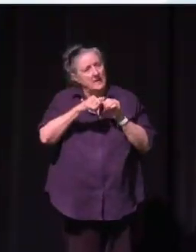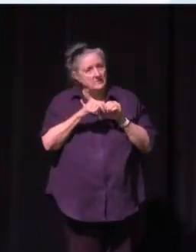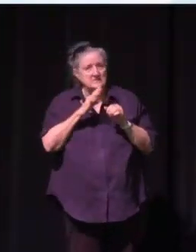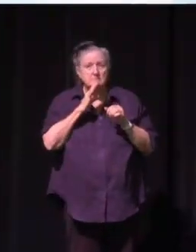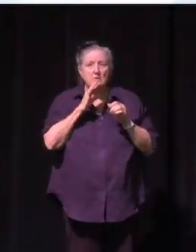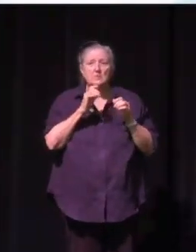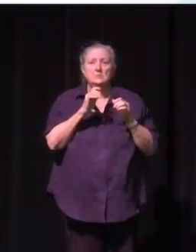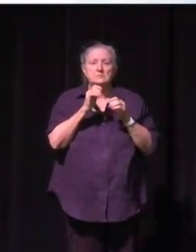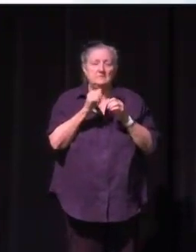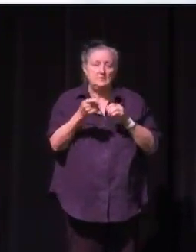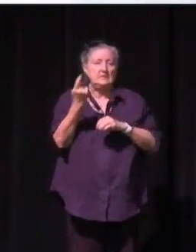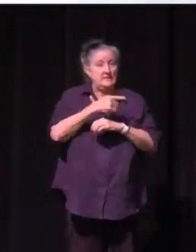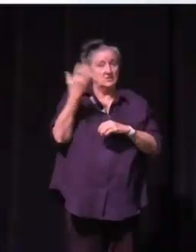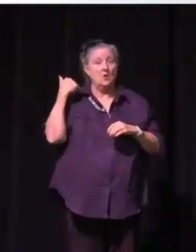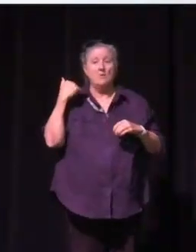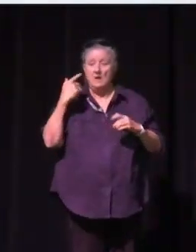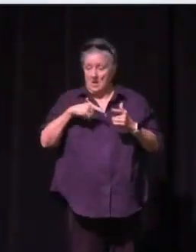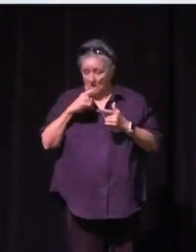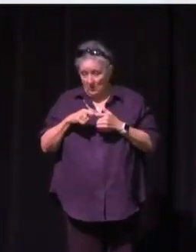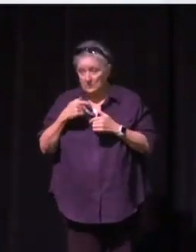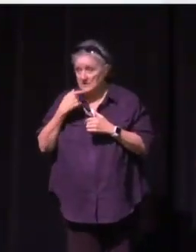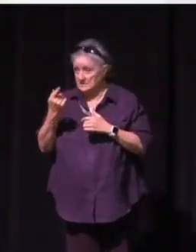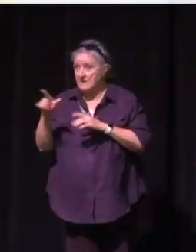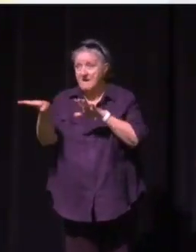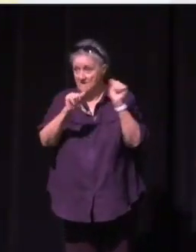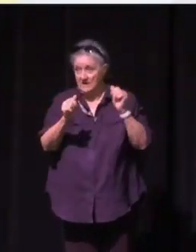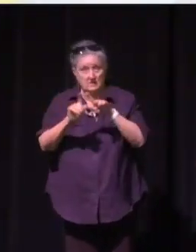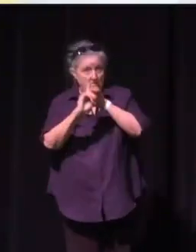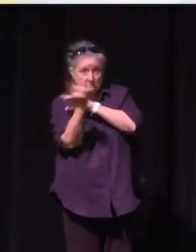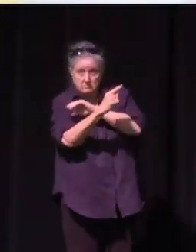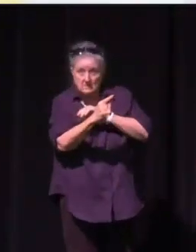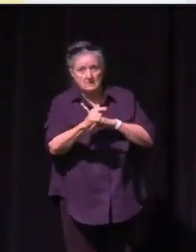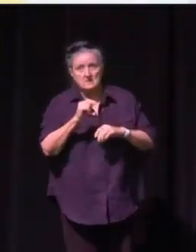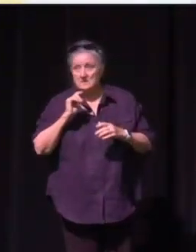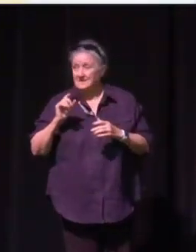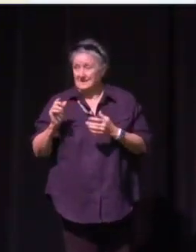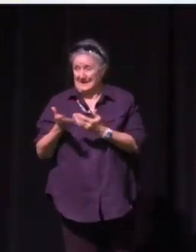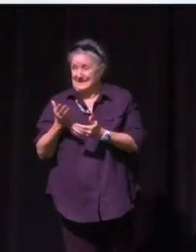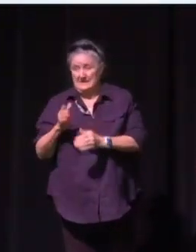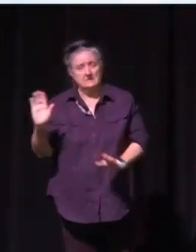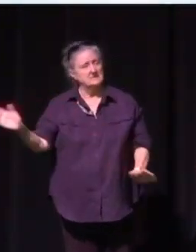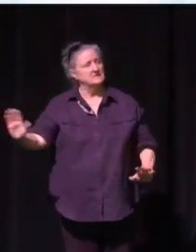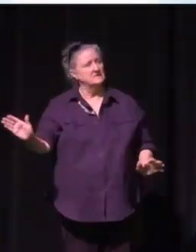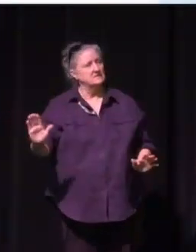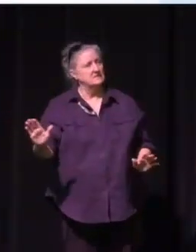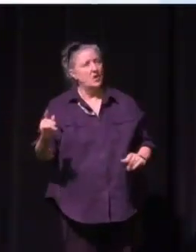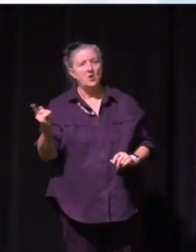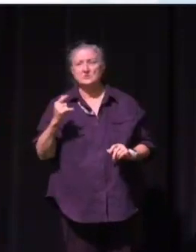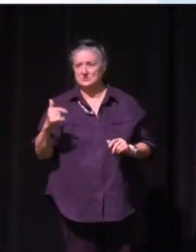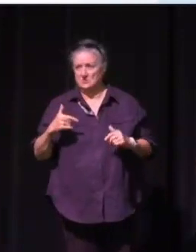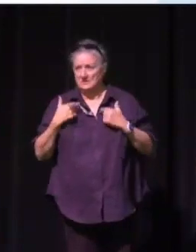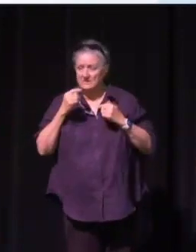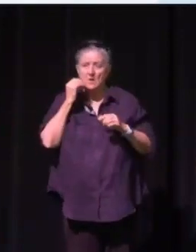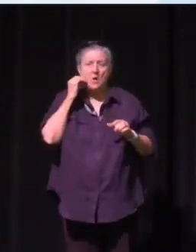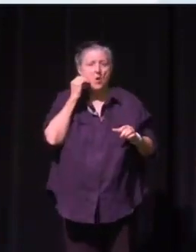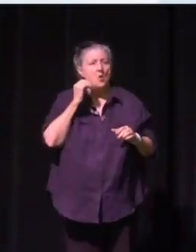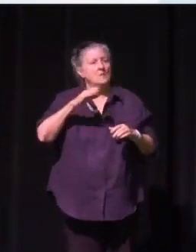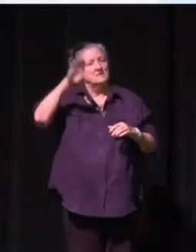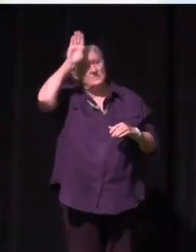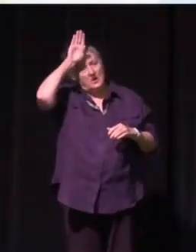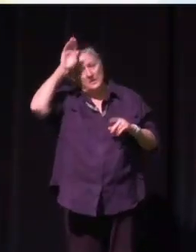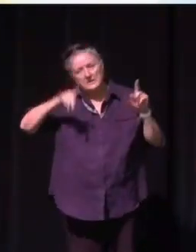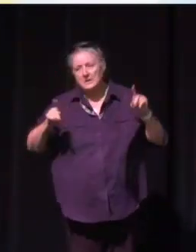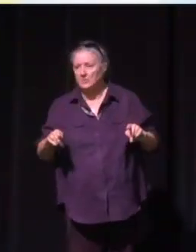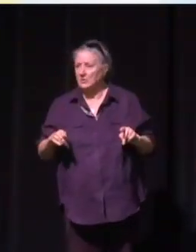we spoke of this a few days ago, when we issue an evacuation order, we do not take that lightly. We also live in homes. Firefighters,